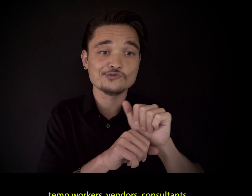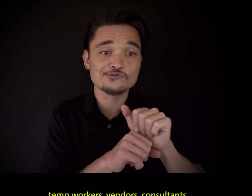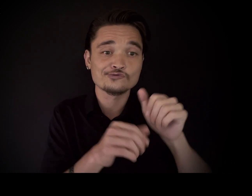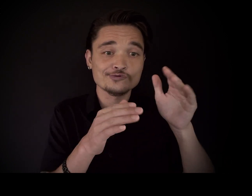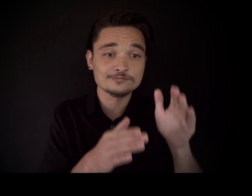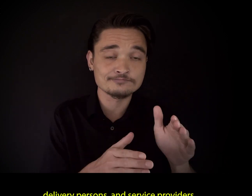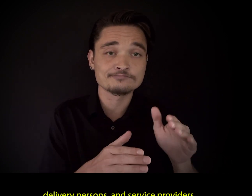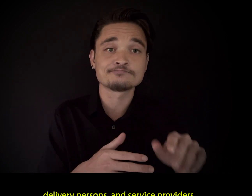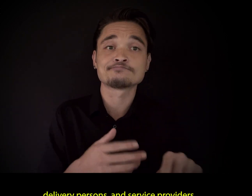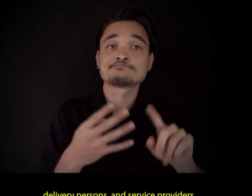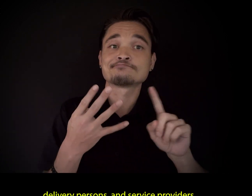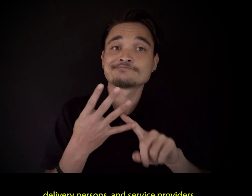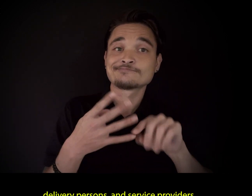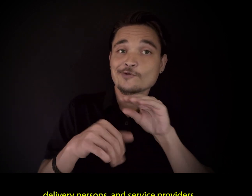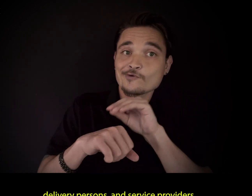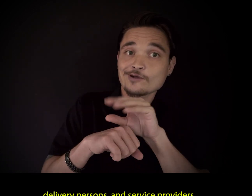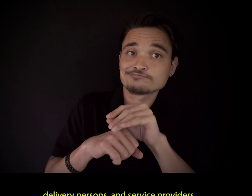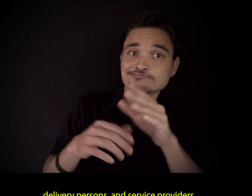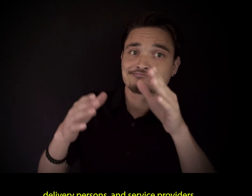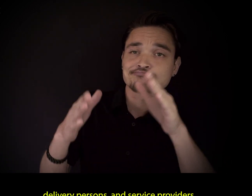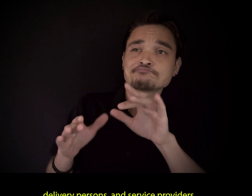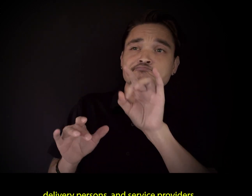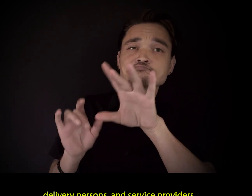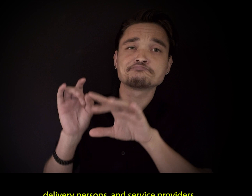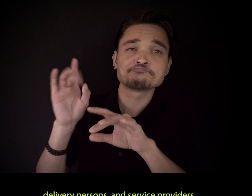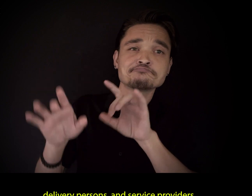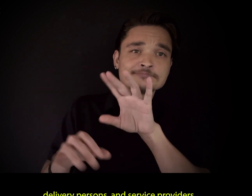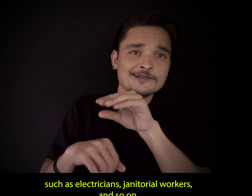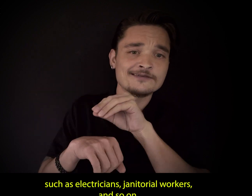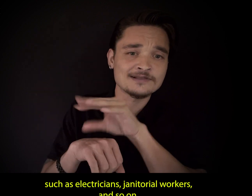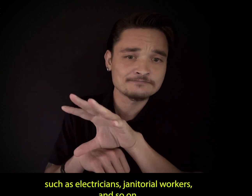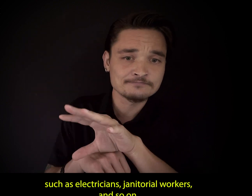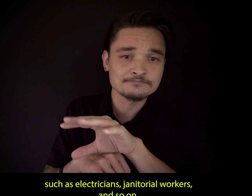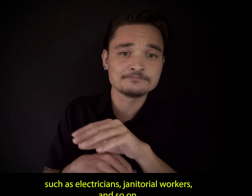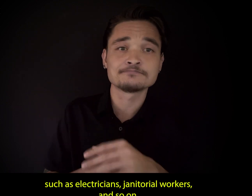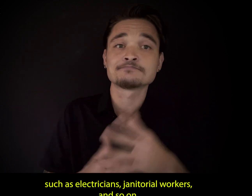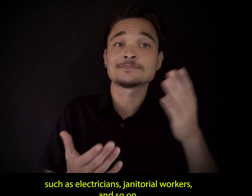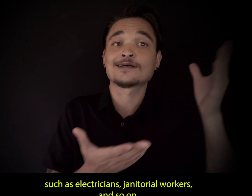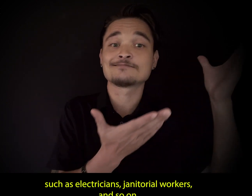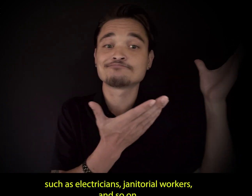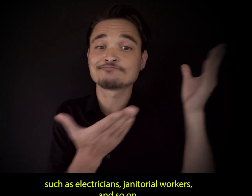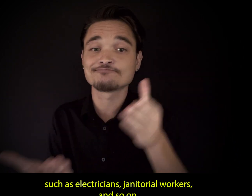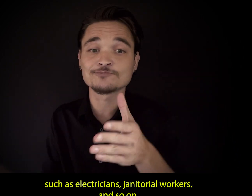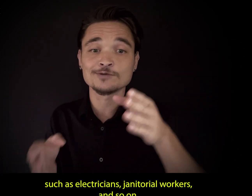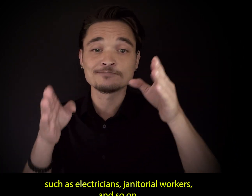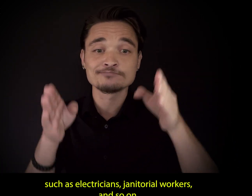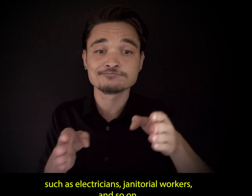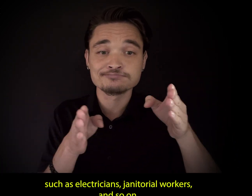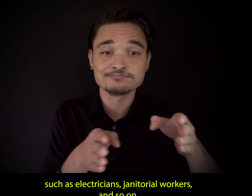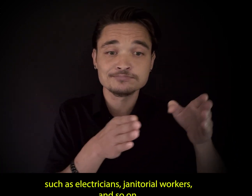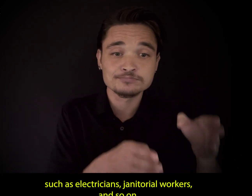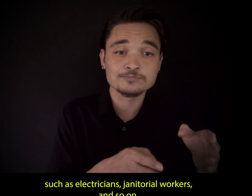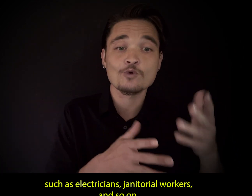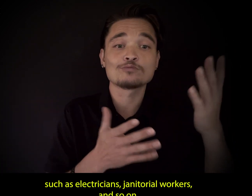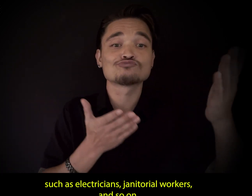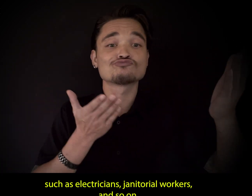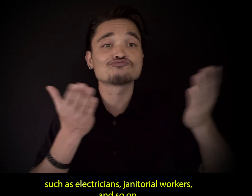consultants, delivery persons, and service providers such as electricians, janitorial workers, and so on.